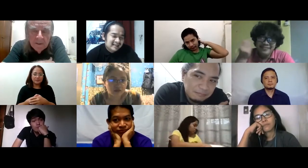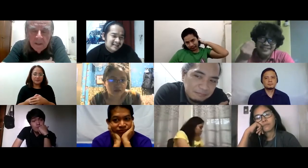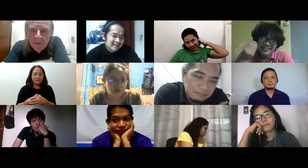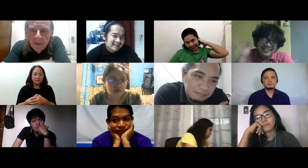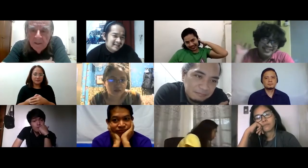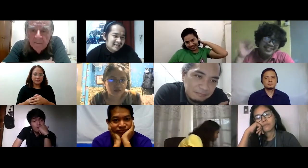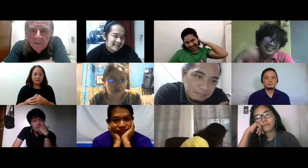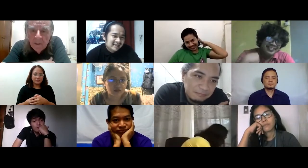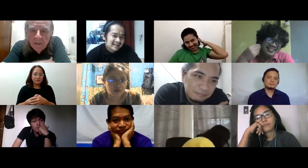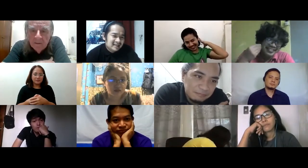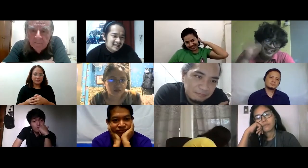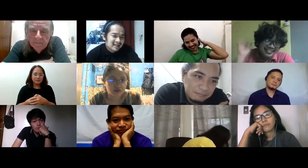Sometimes